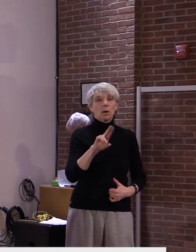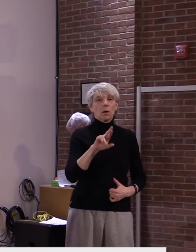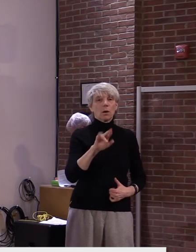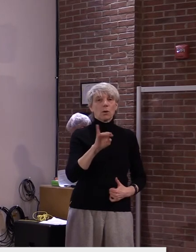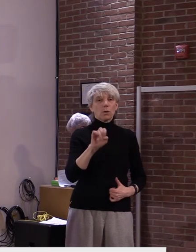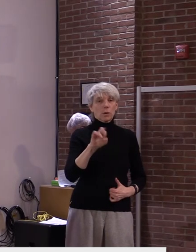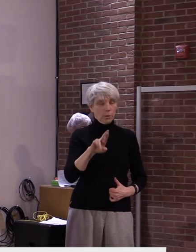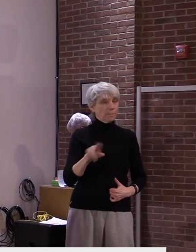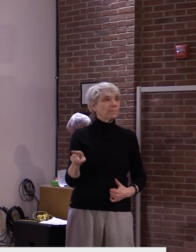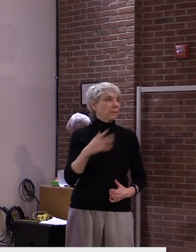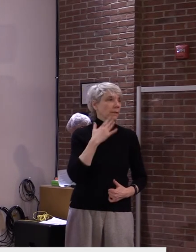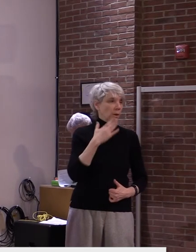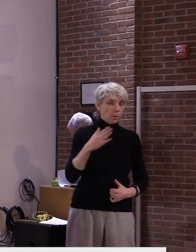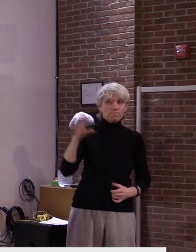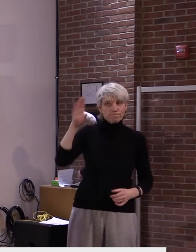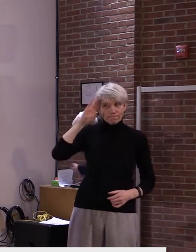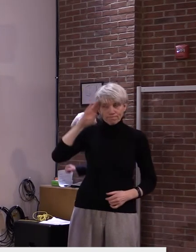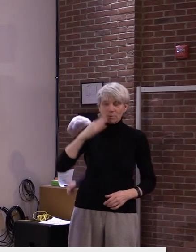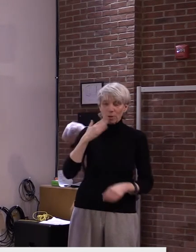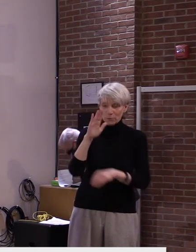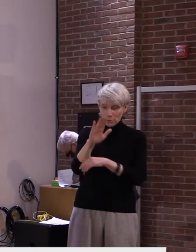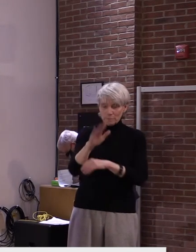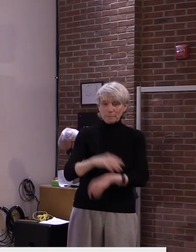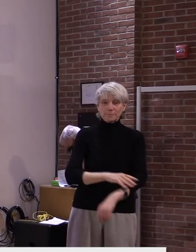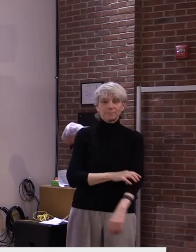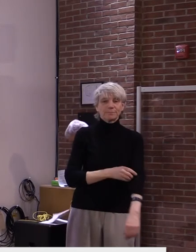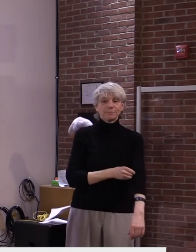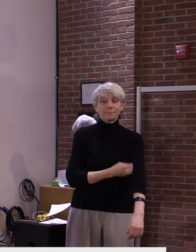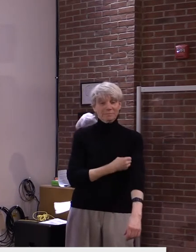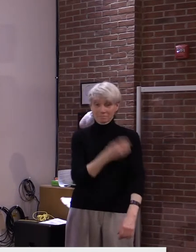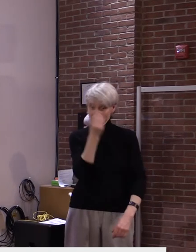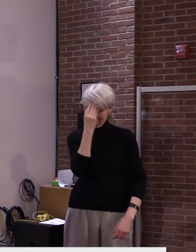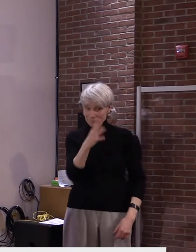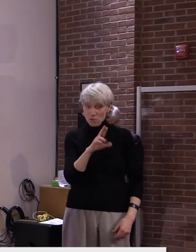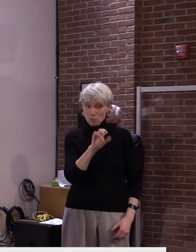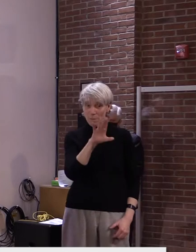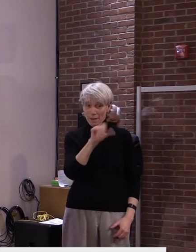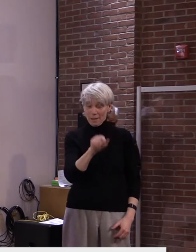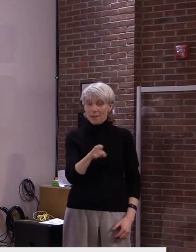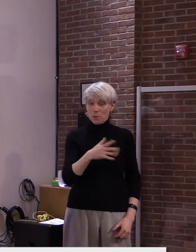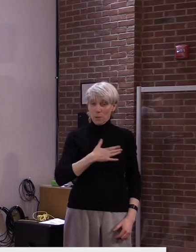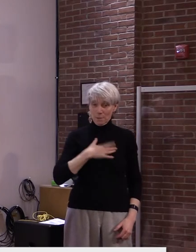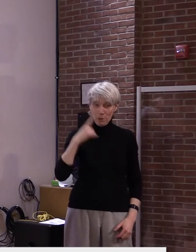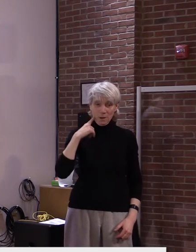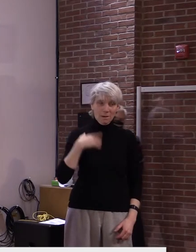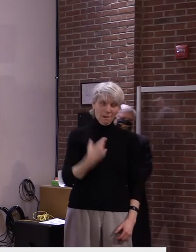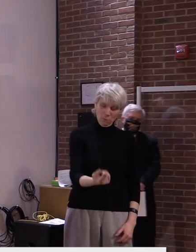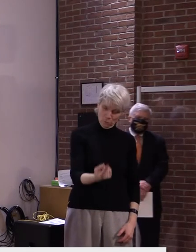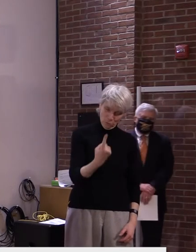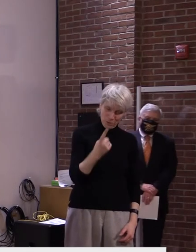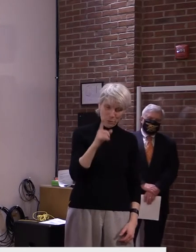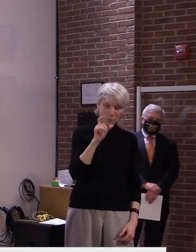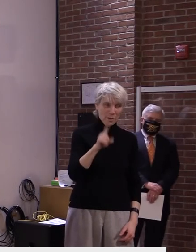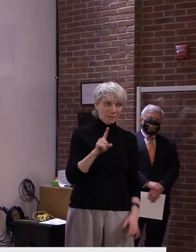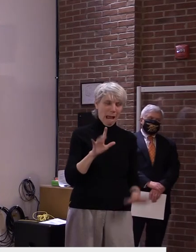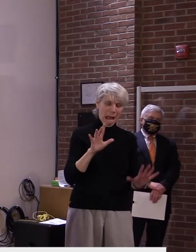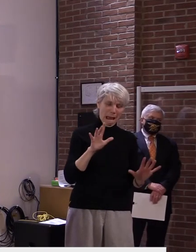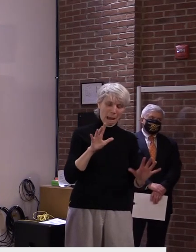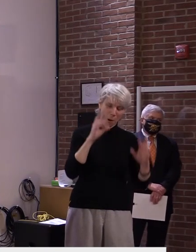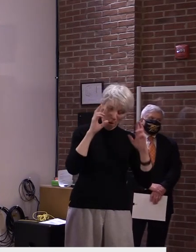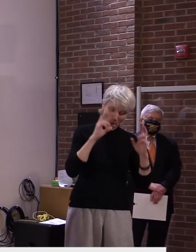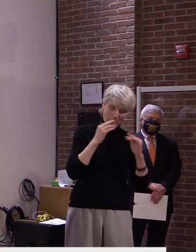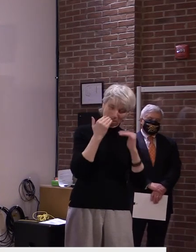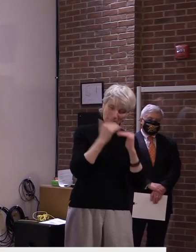Thank you, Rebecca. Good afternoon, Governor. Rebecca, you'll be happy to hear that I'm going to try to keep it to one question, and I'm not going to